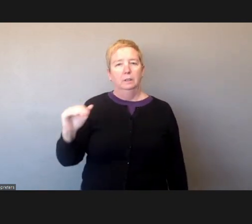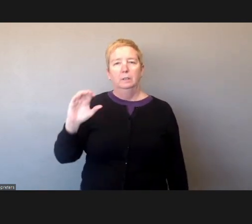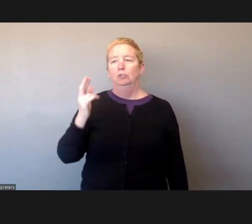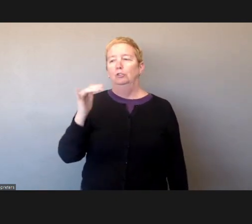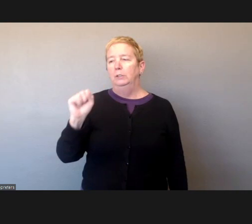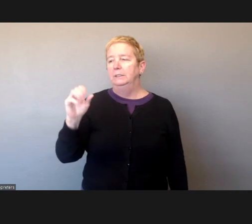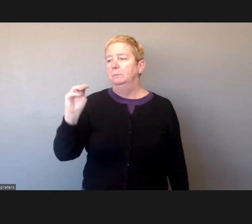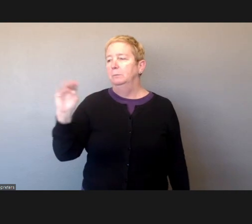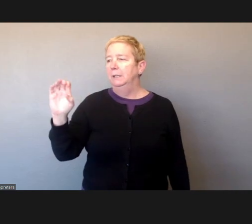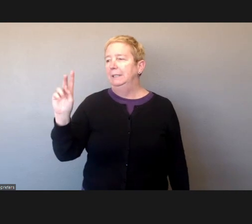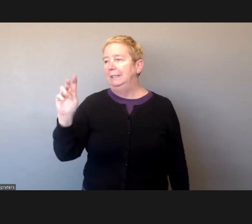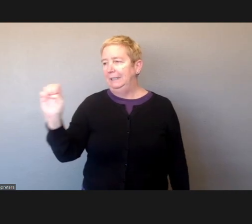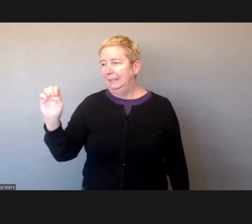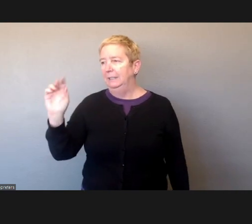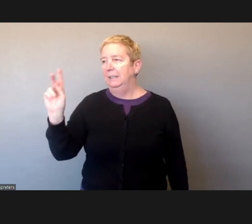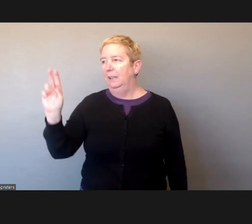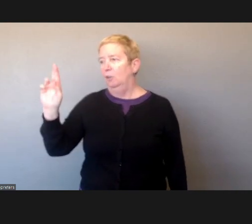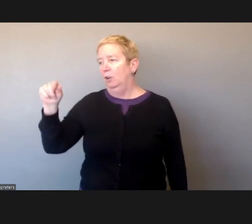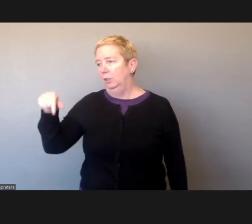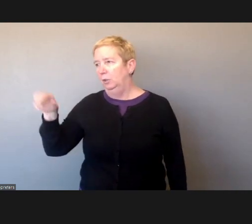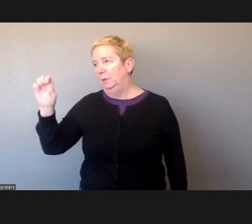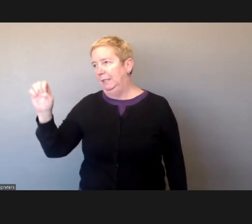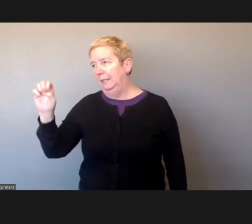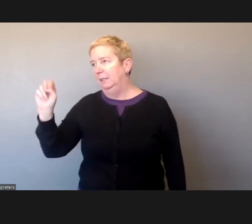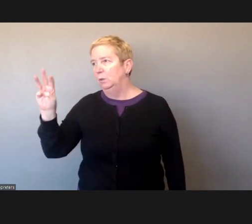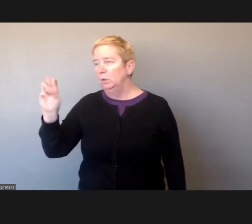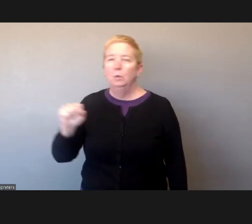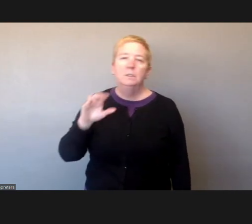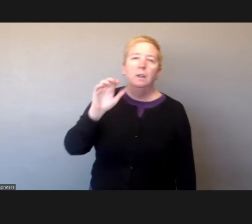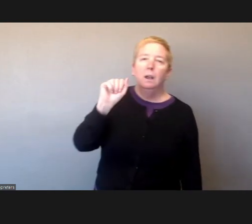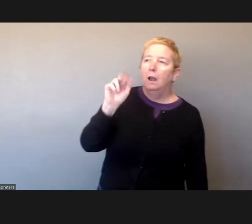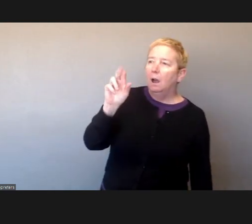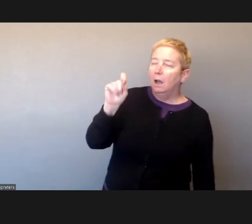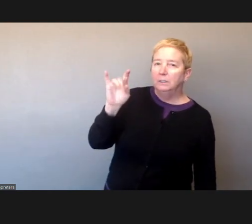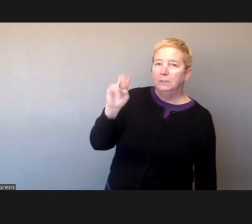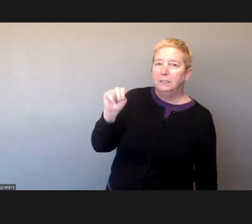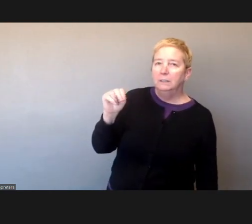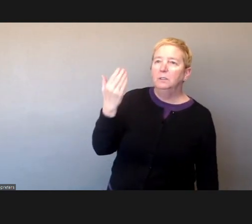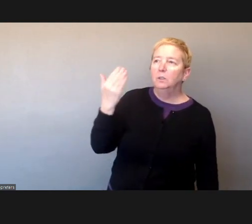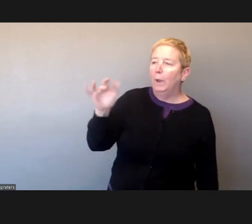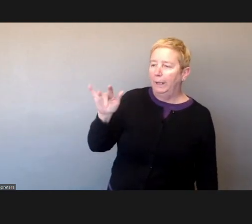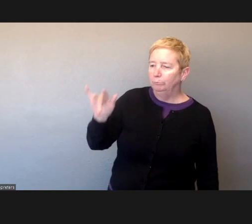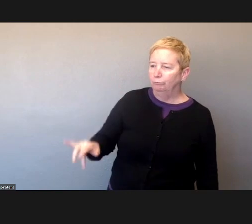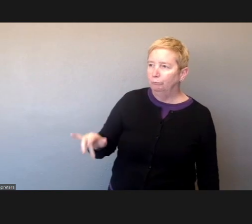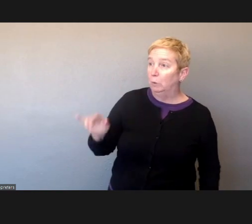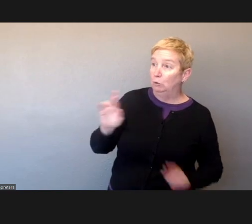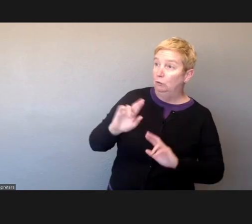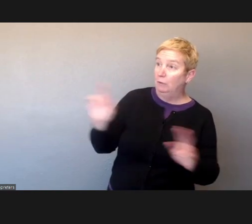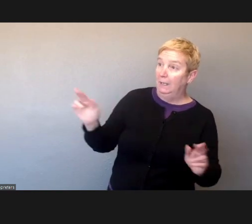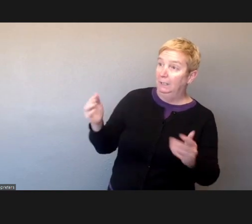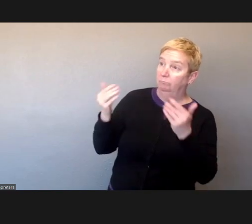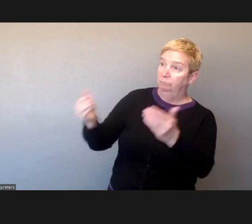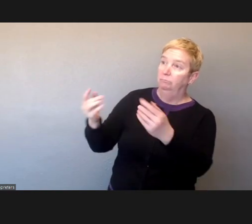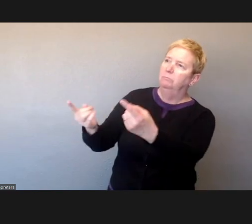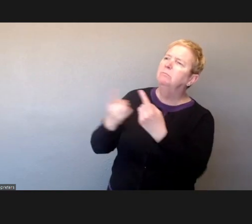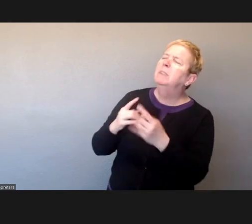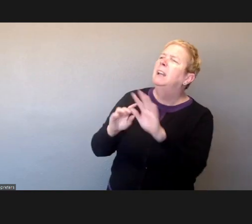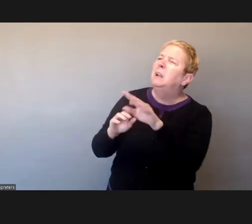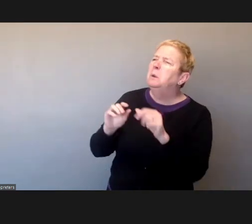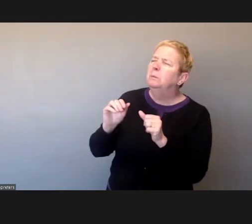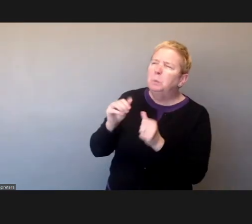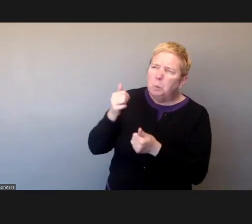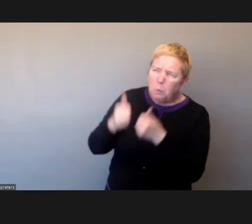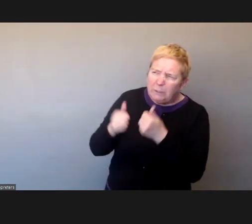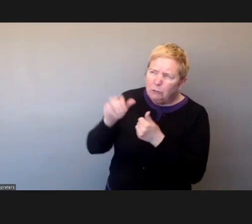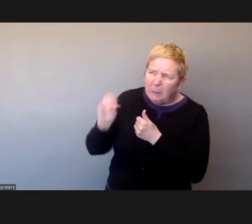with KRQE News. Austin, you should be able to unmute yourself and ask your question. And could you remind us of your media